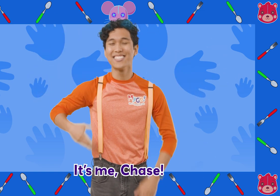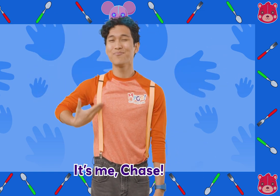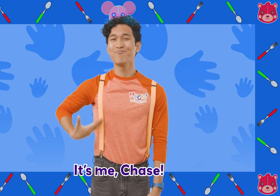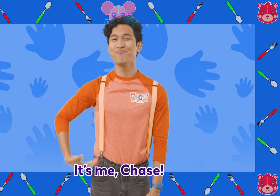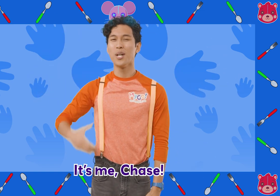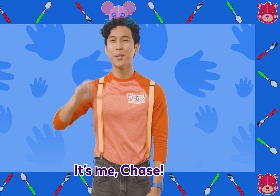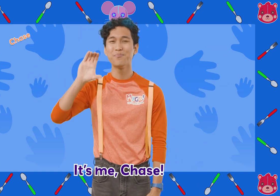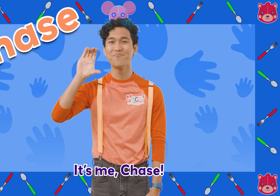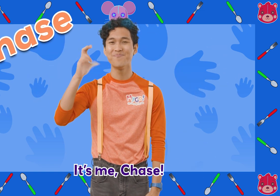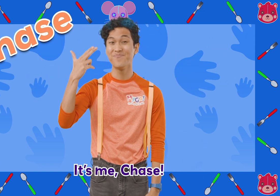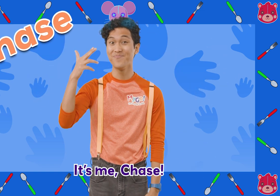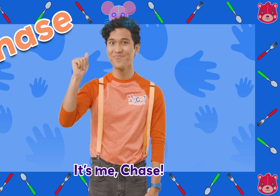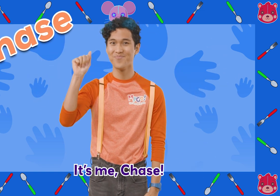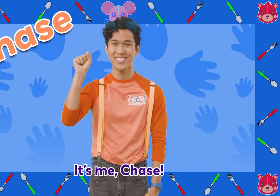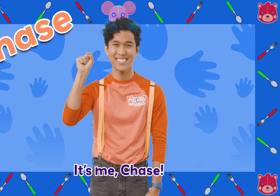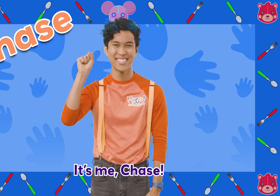me, Chase.